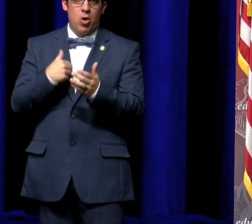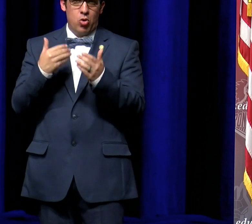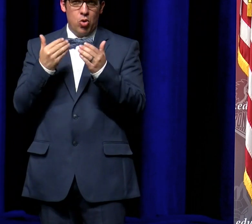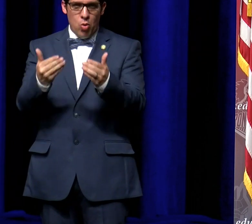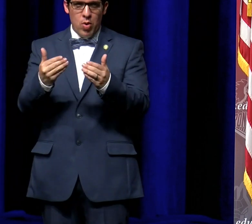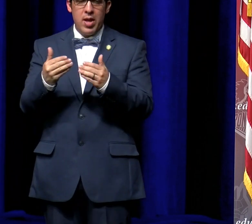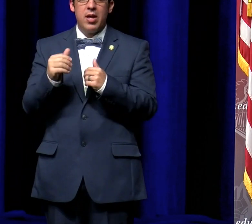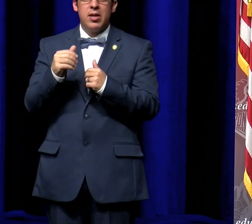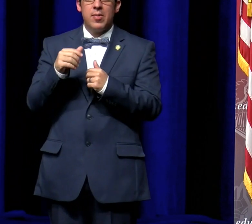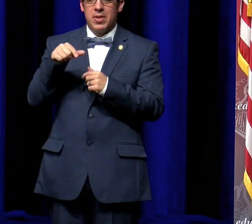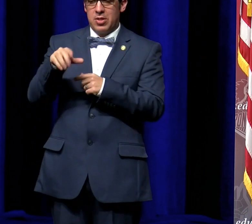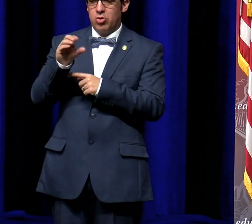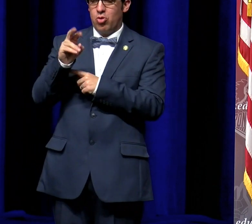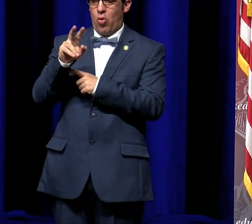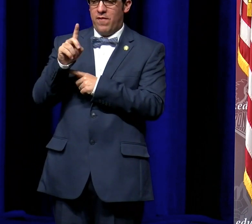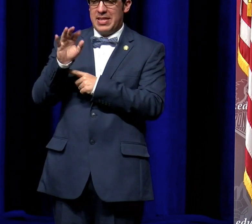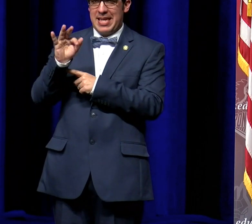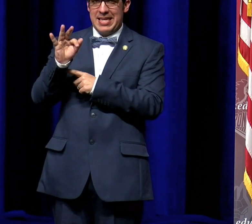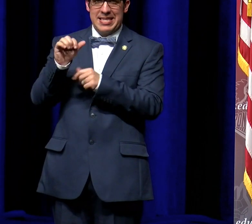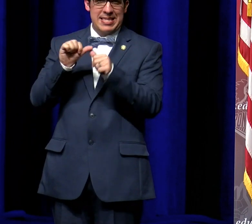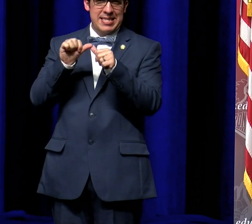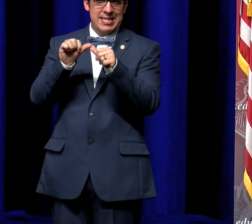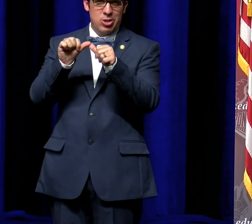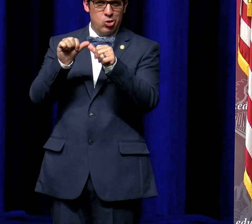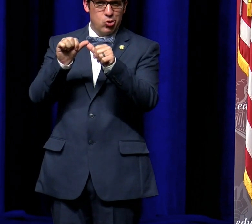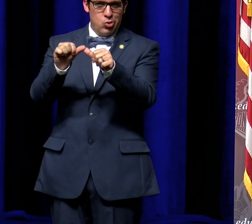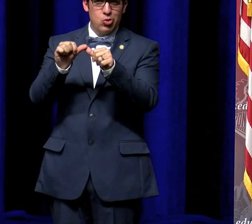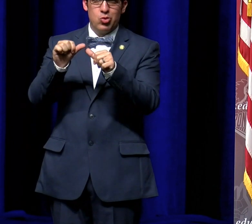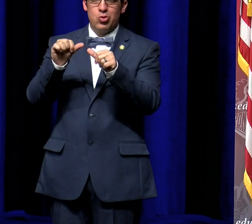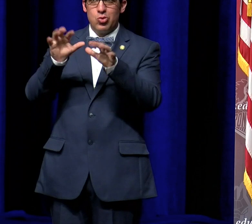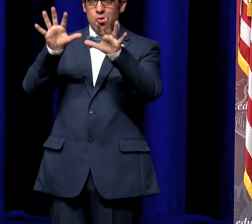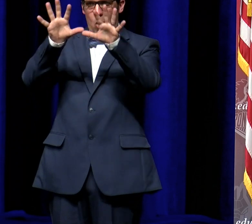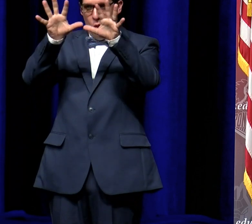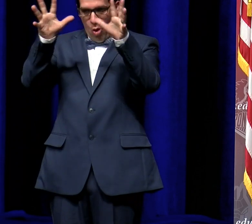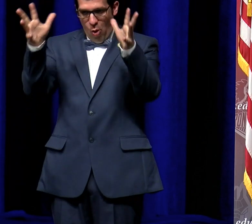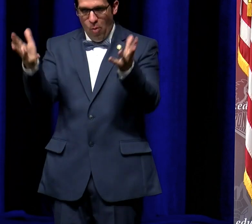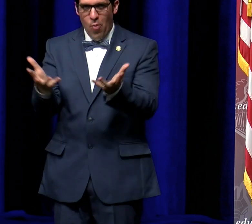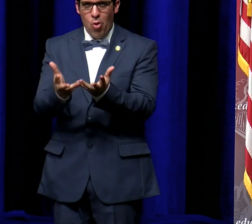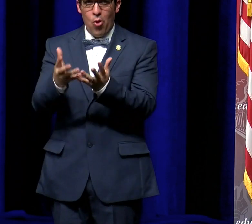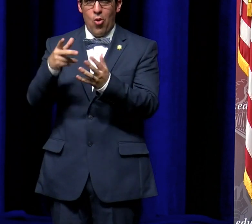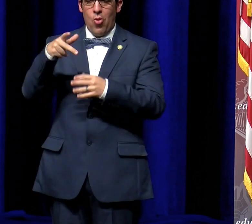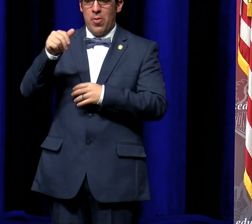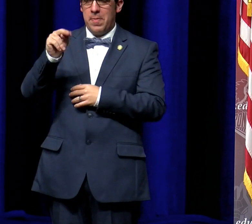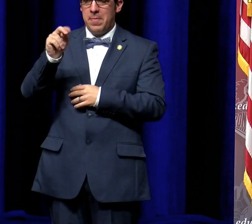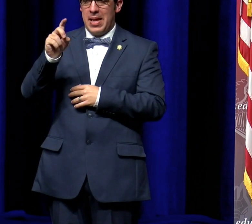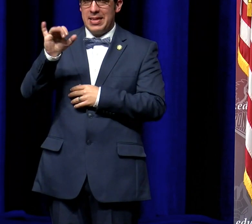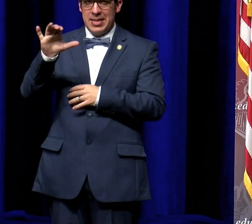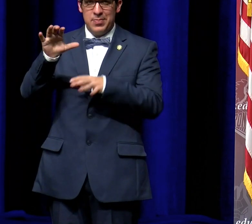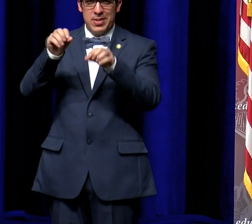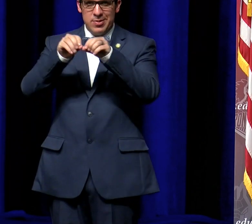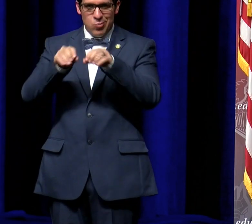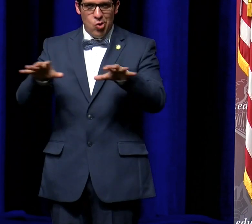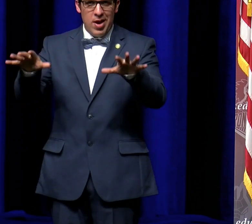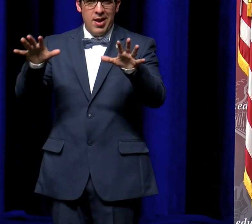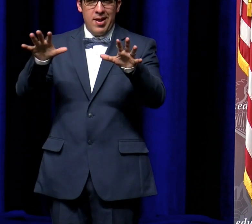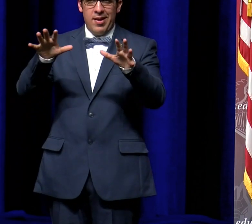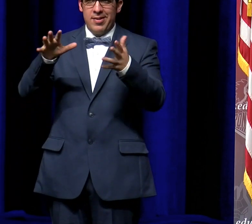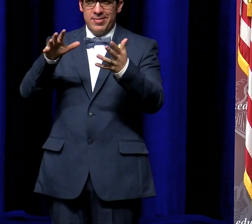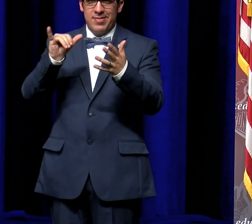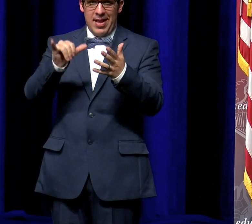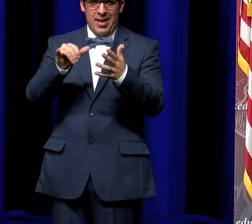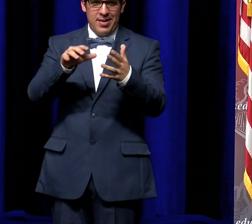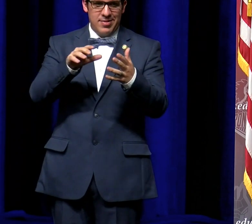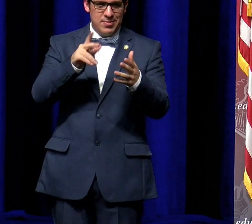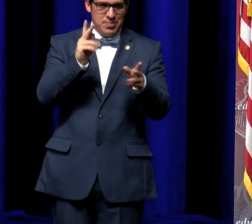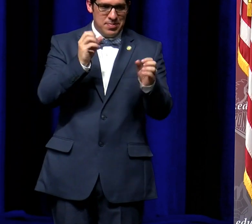because COVID-19 continues to be a global pandemic that's costing lives, and globally you